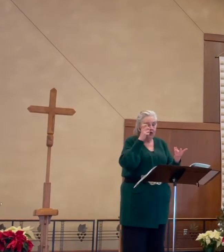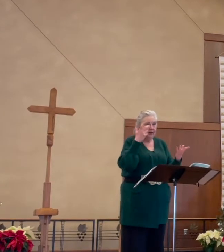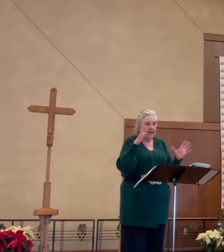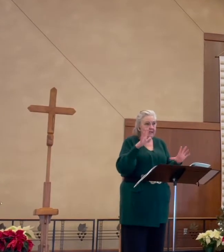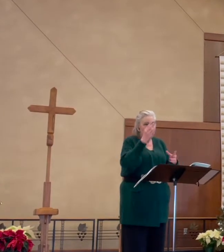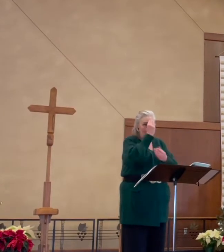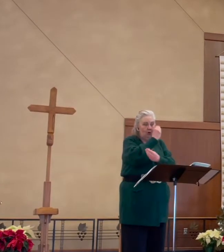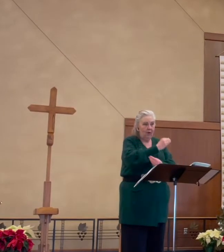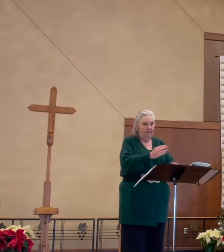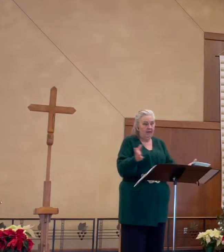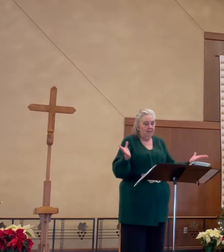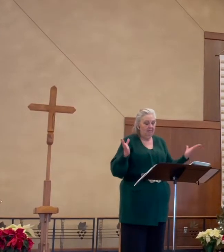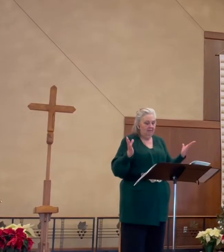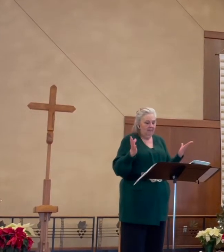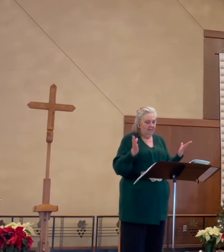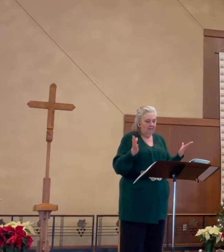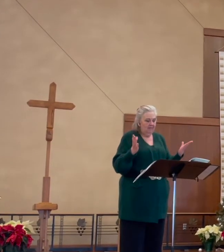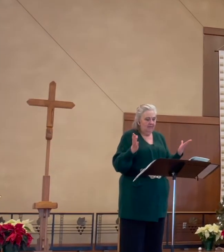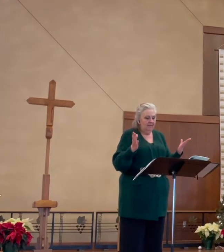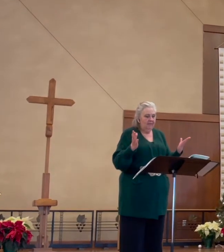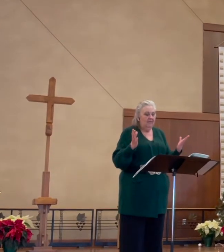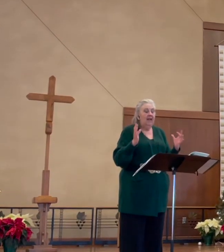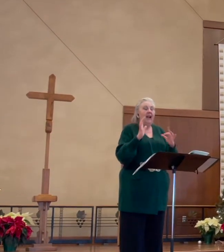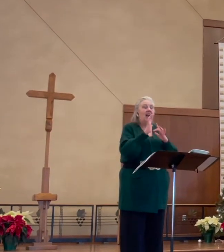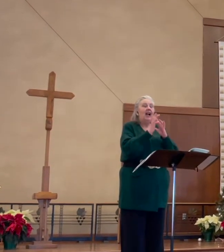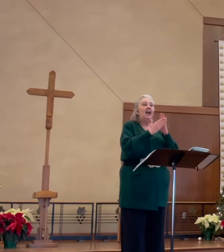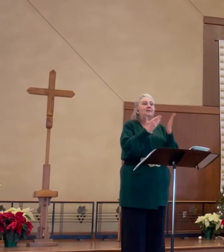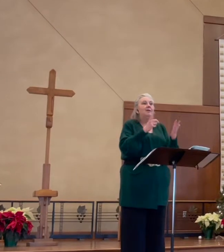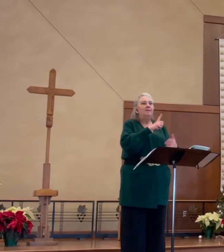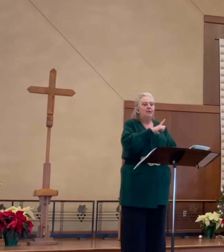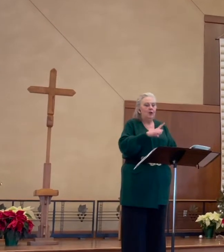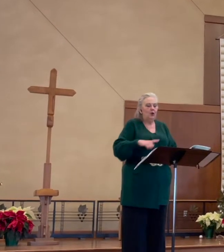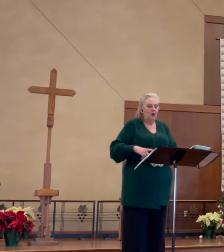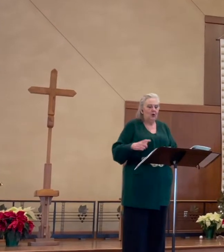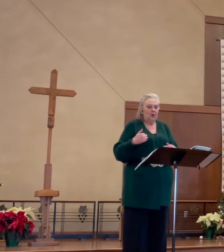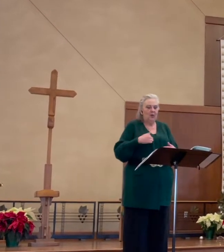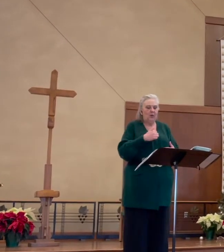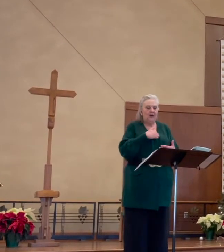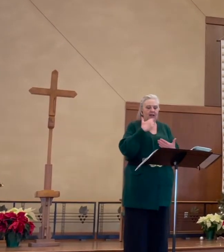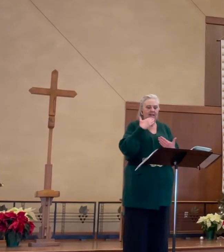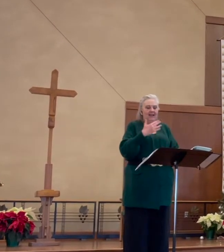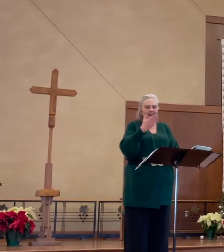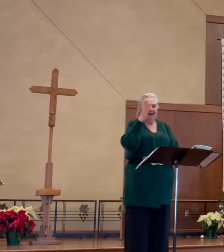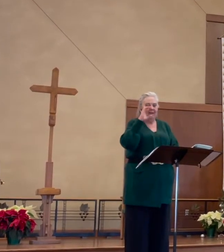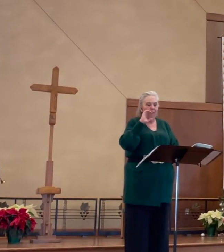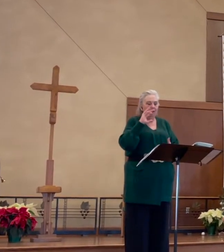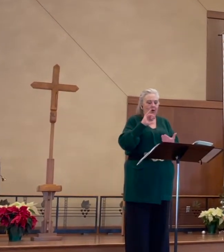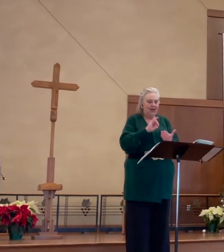them. This is the gospel of the Lord. Thank God